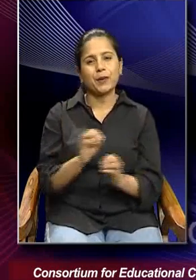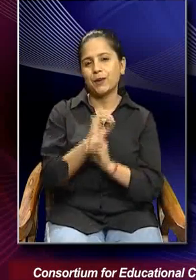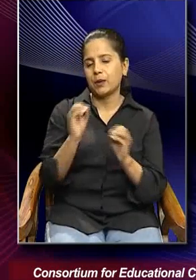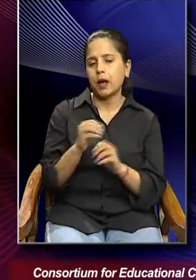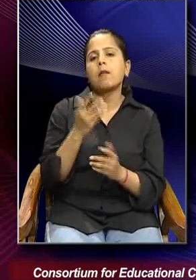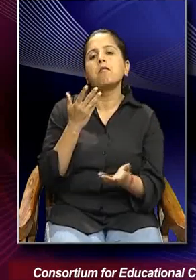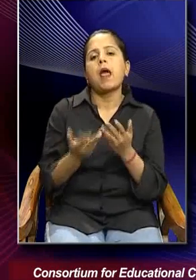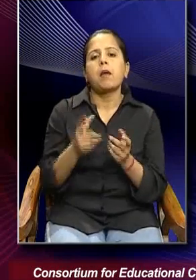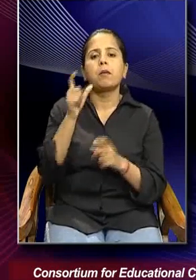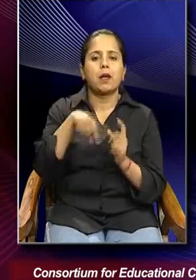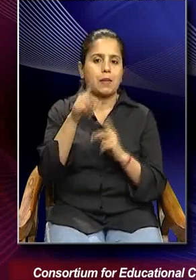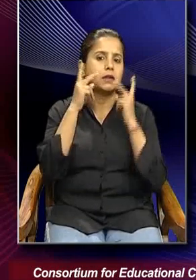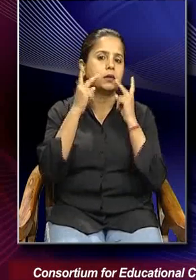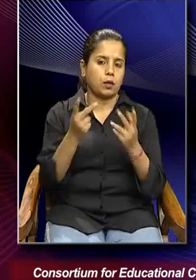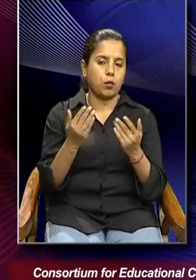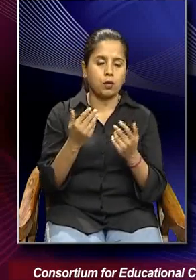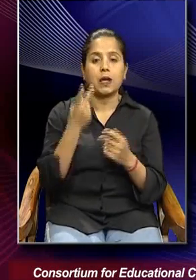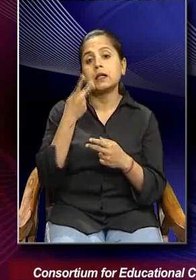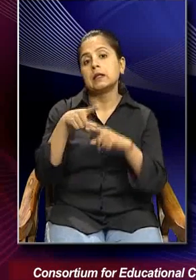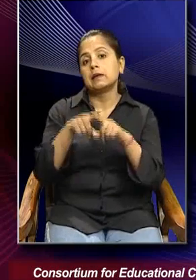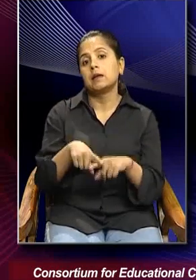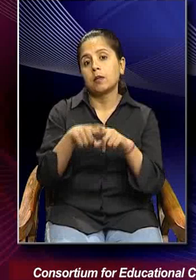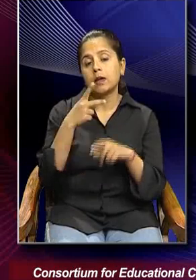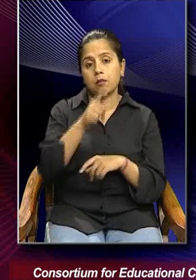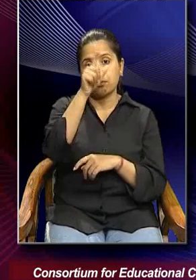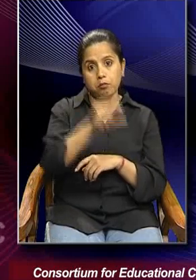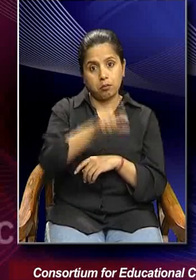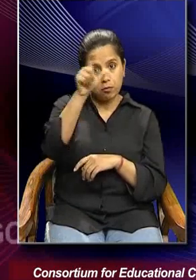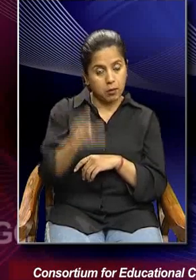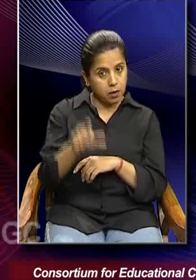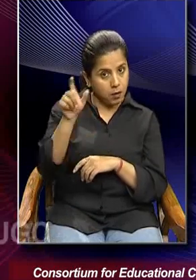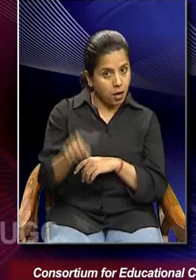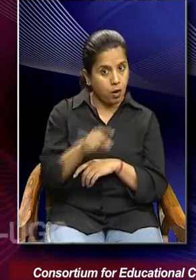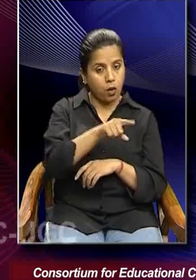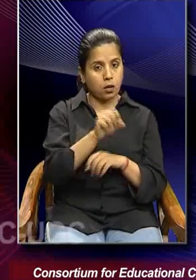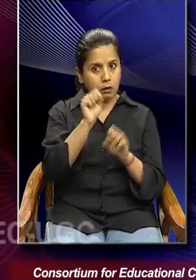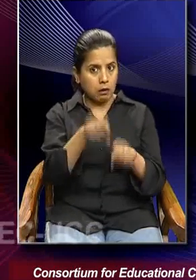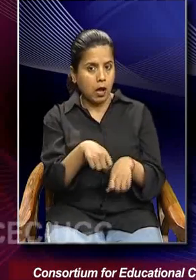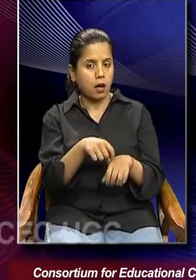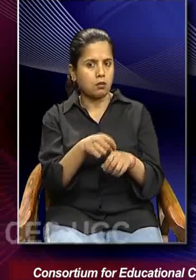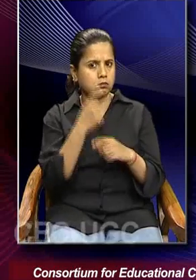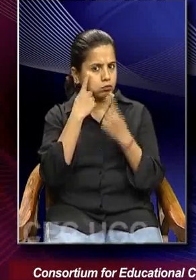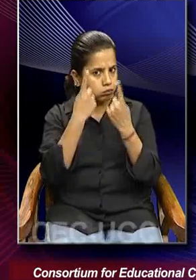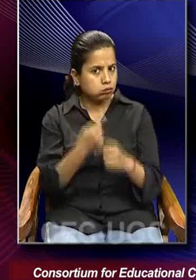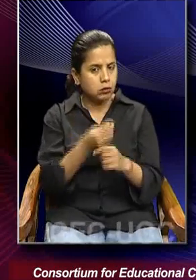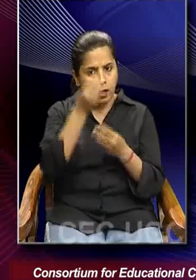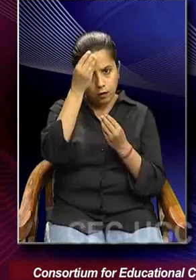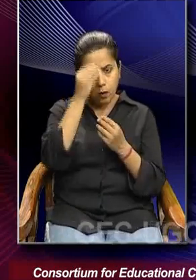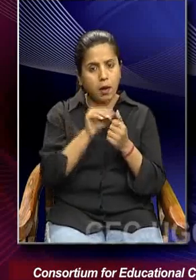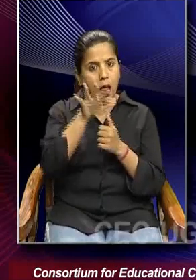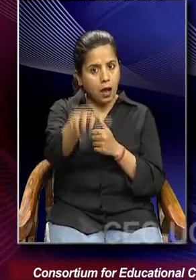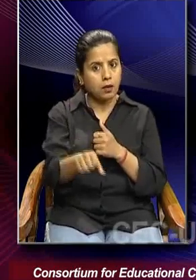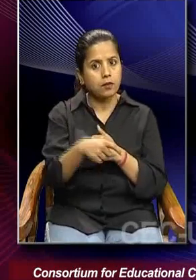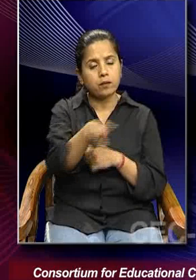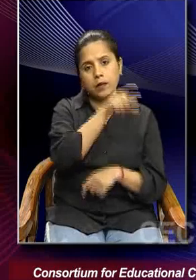be assumed that depending upon individuals' ability to access information, he or